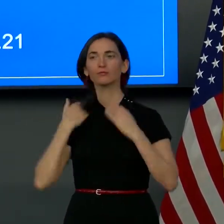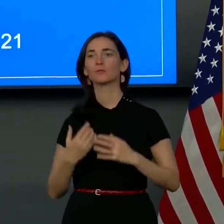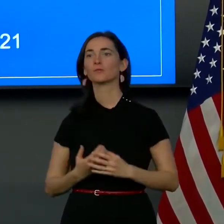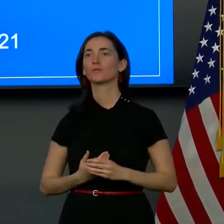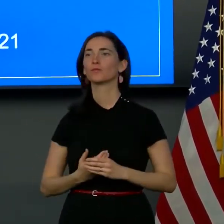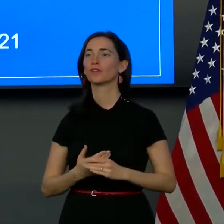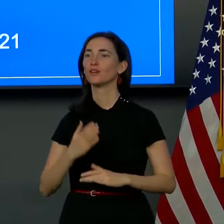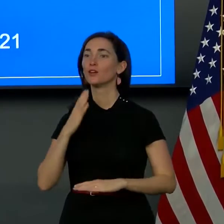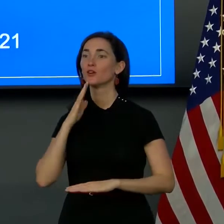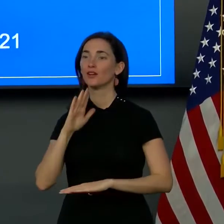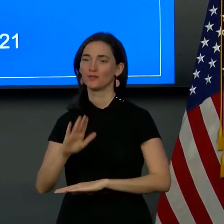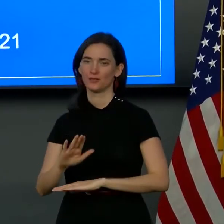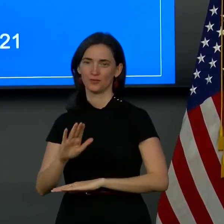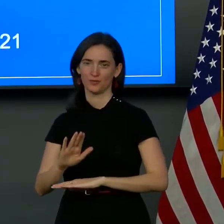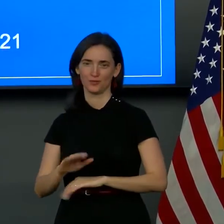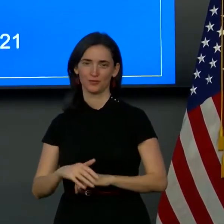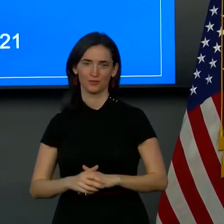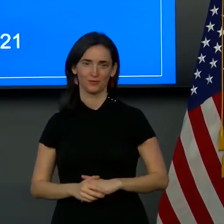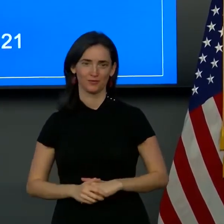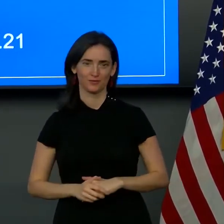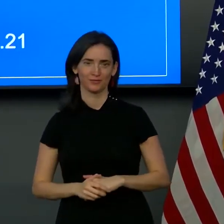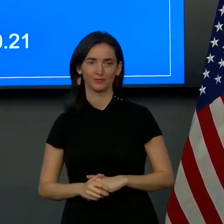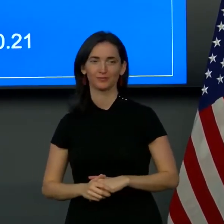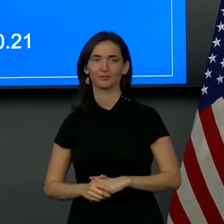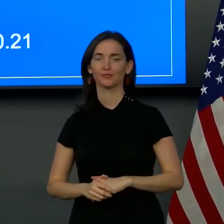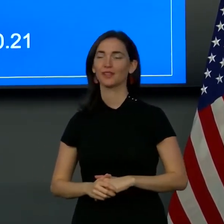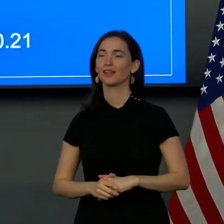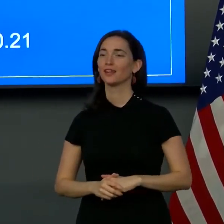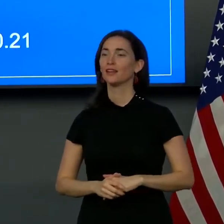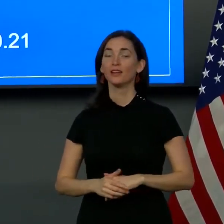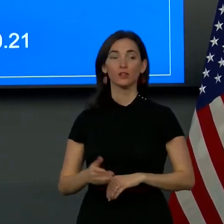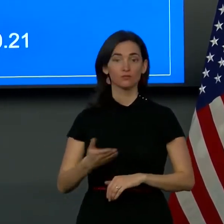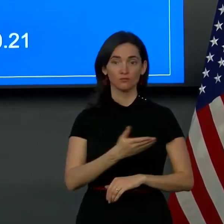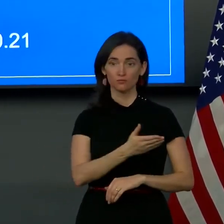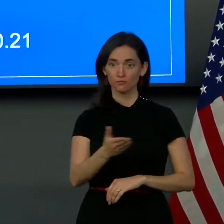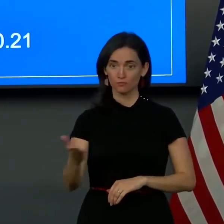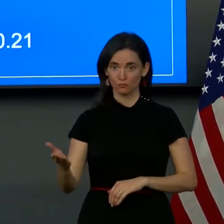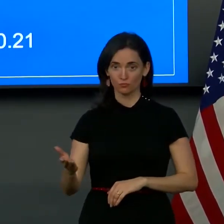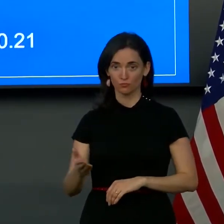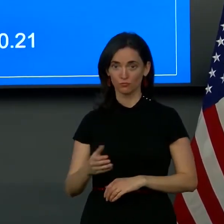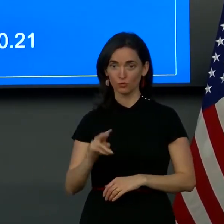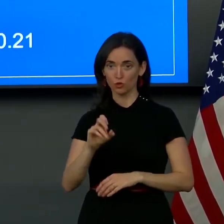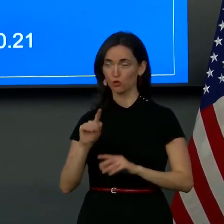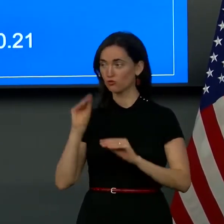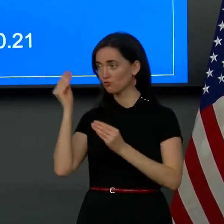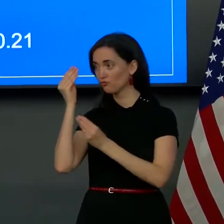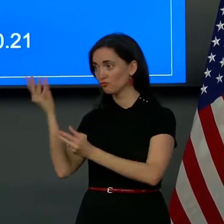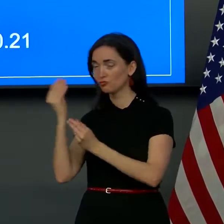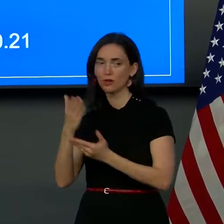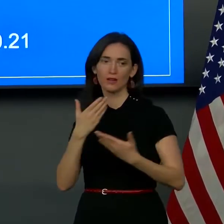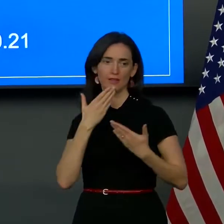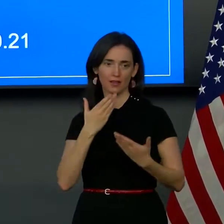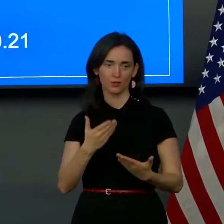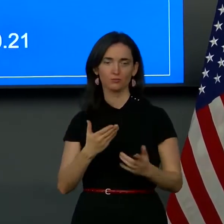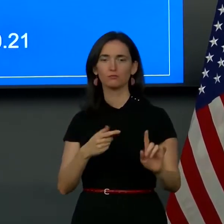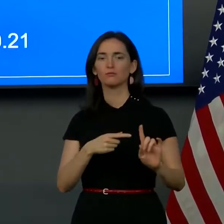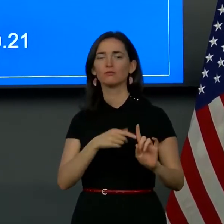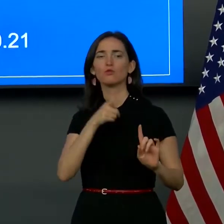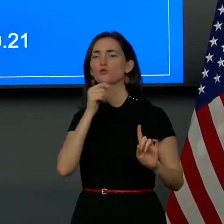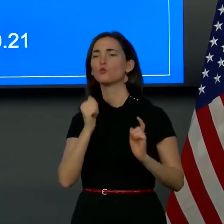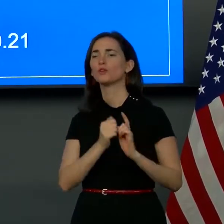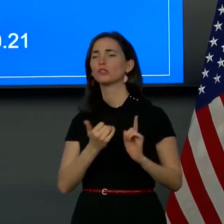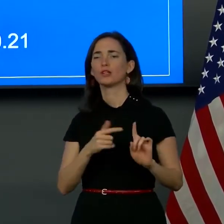Good afternoon, everyone. Thank you for your continued coverage. I'm joined today by Dr. Joe Cantor of the Department of